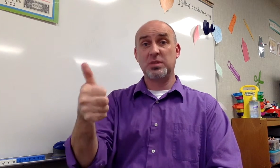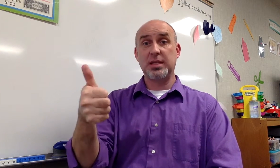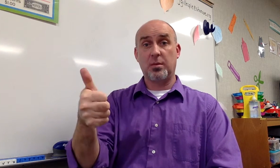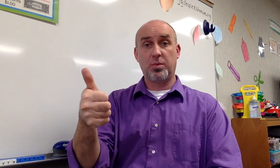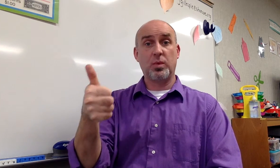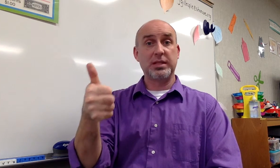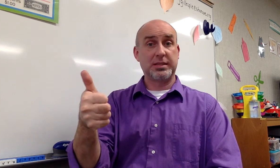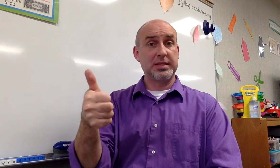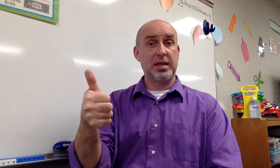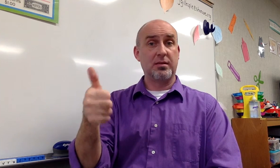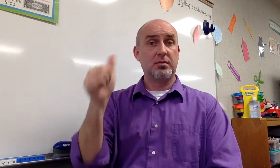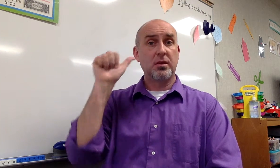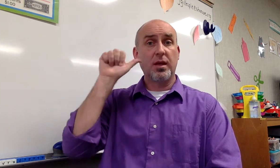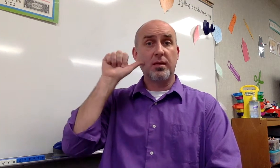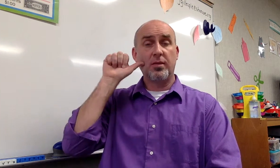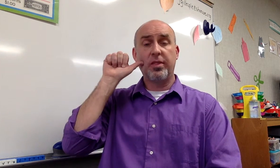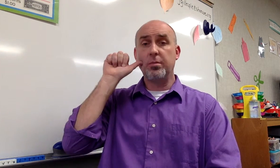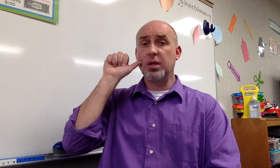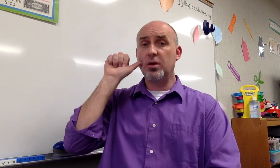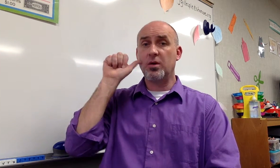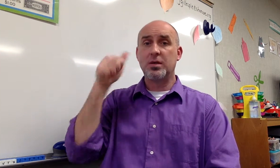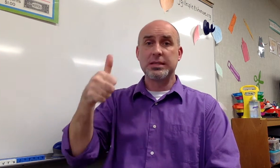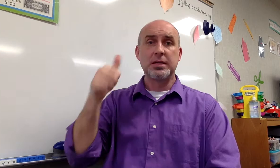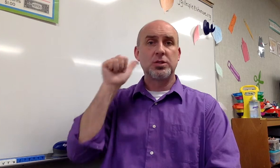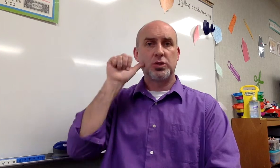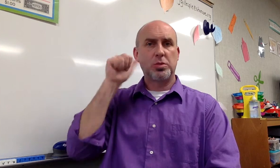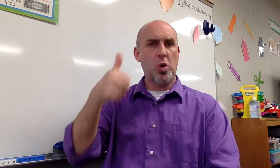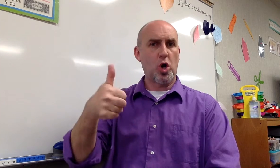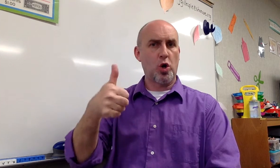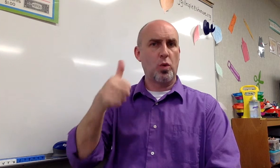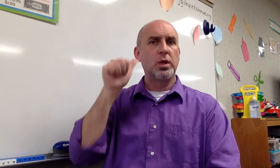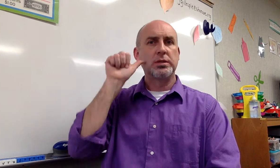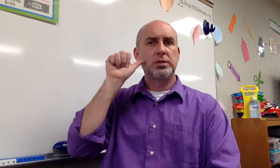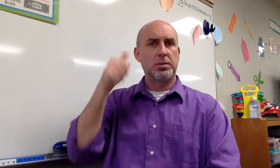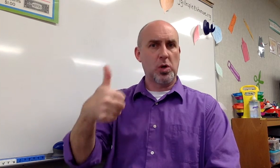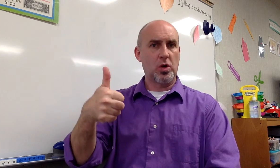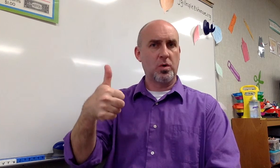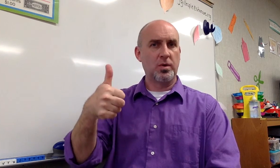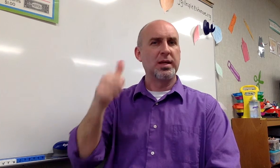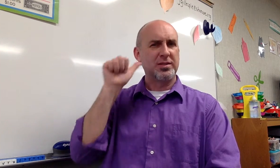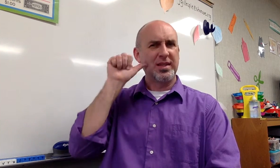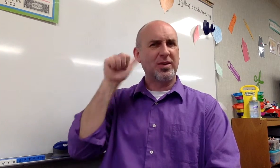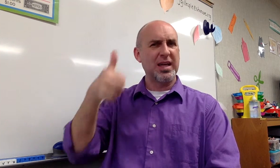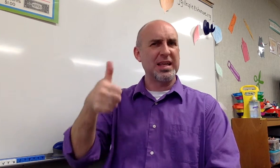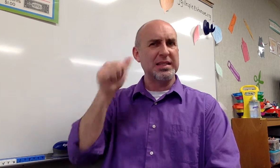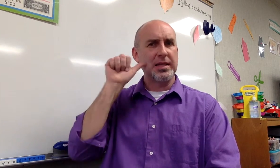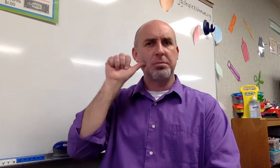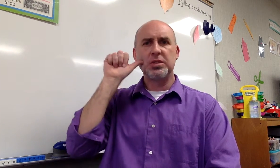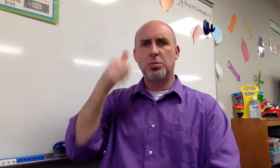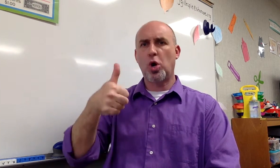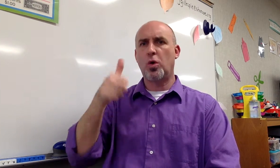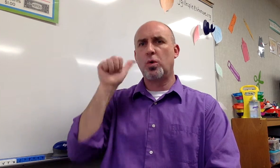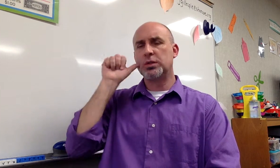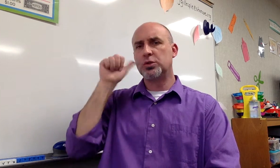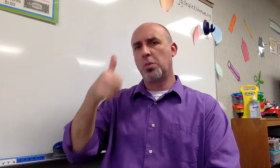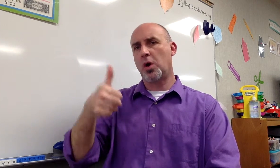up when it's done. Okay? Thumb here. Tomorrow. See how it kind of ends up?